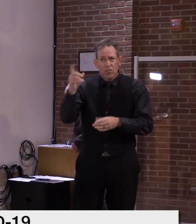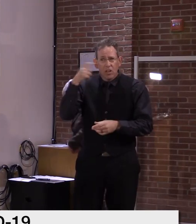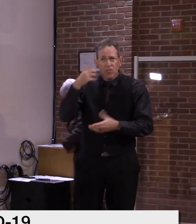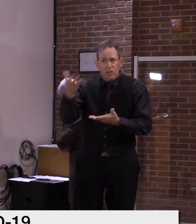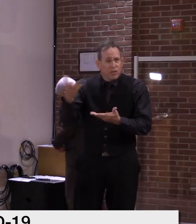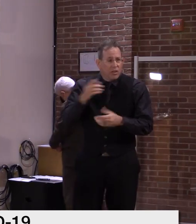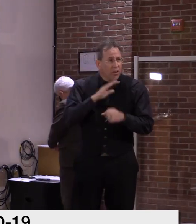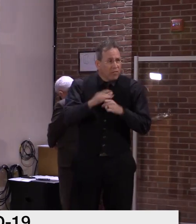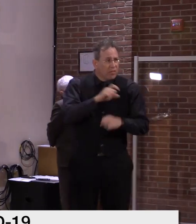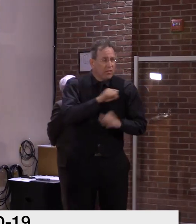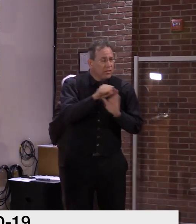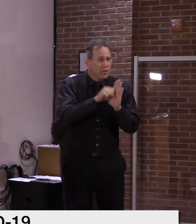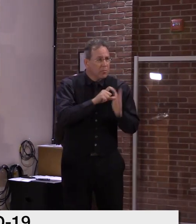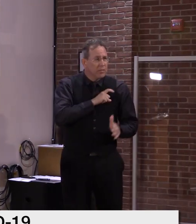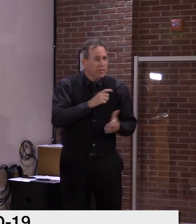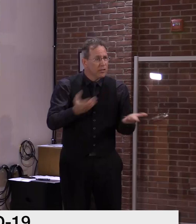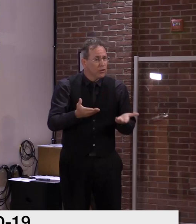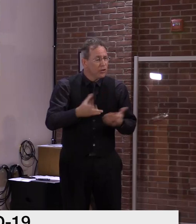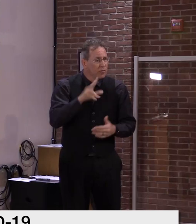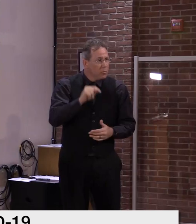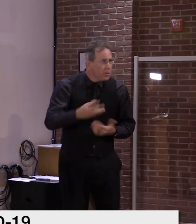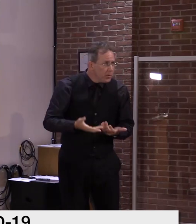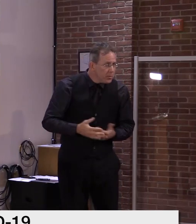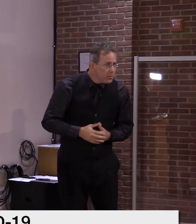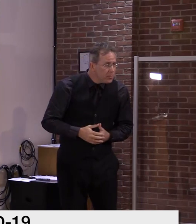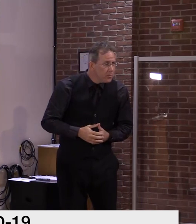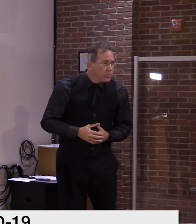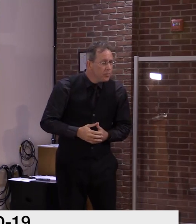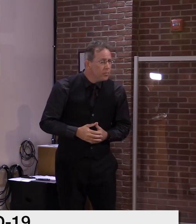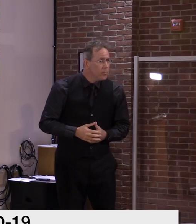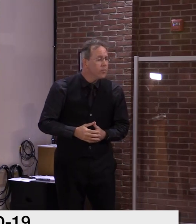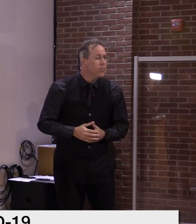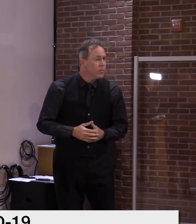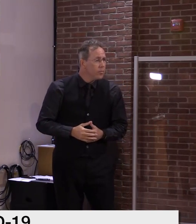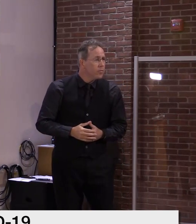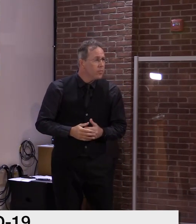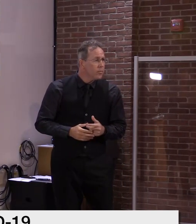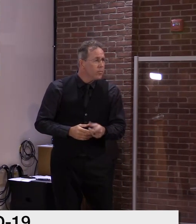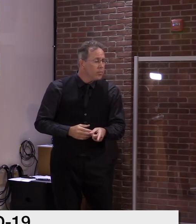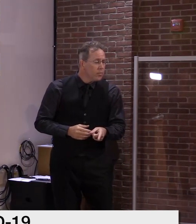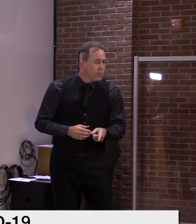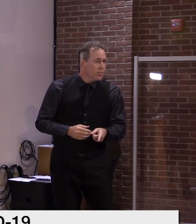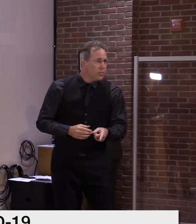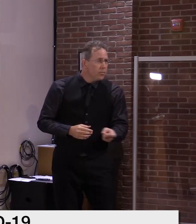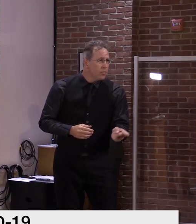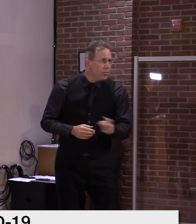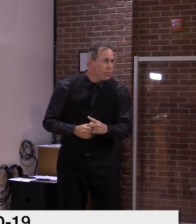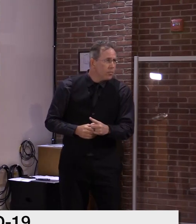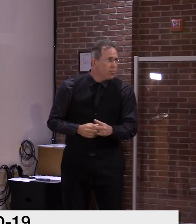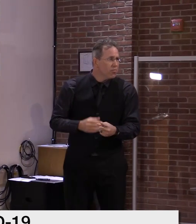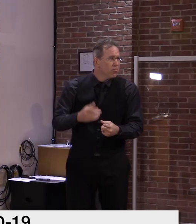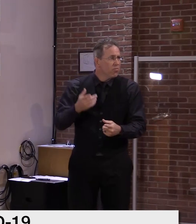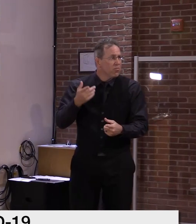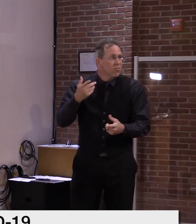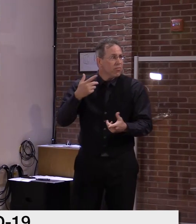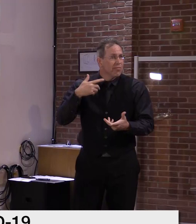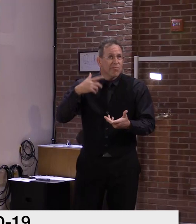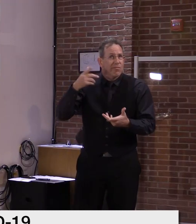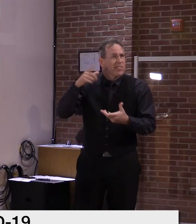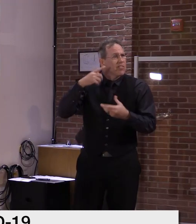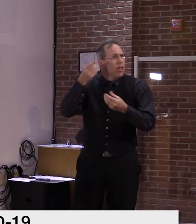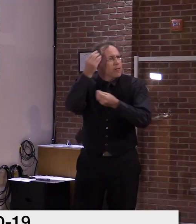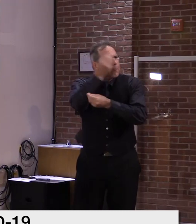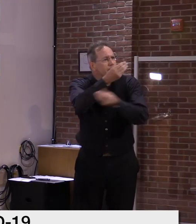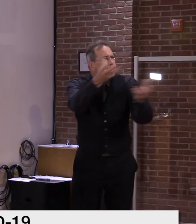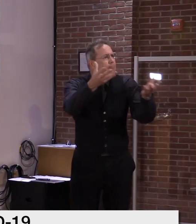is assuring everybody that they have the appropriate number of troopers. In a court affidavit that I